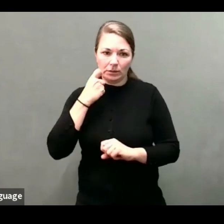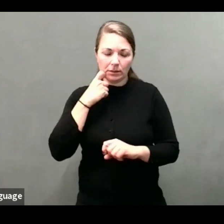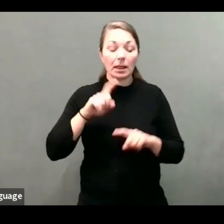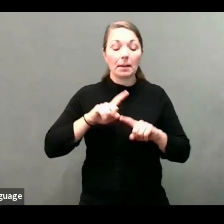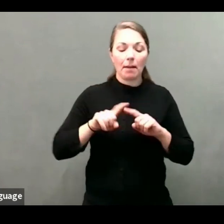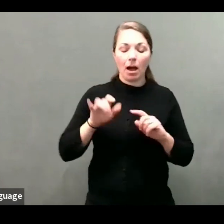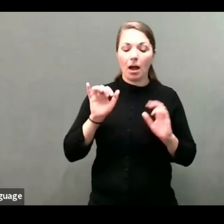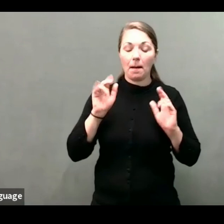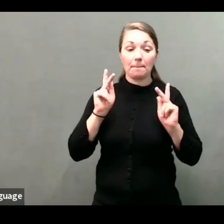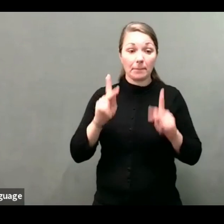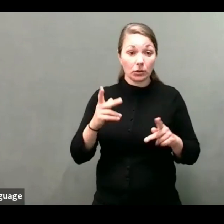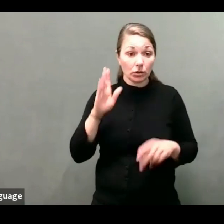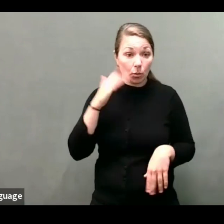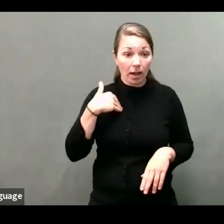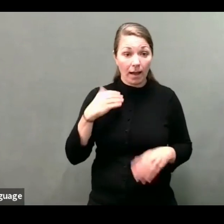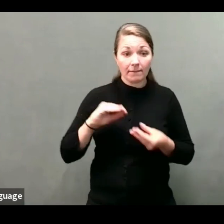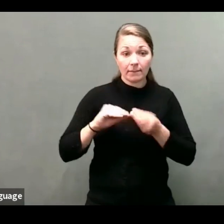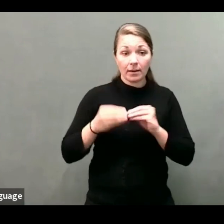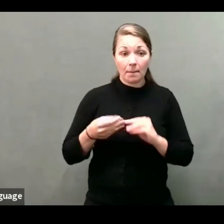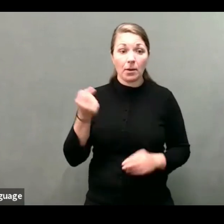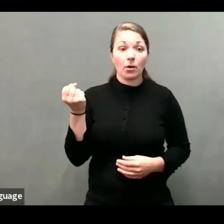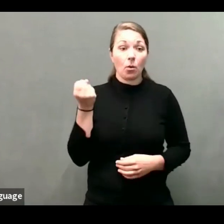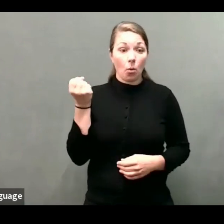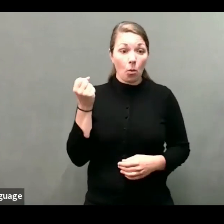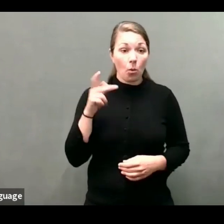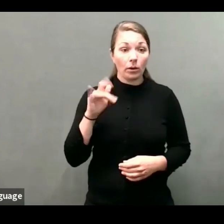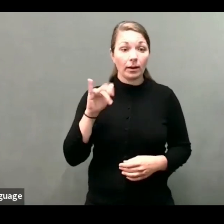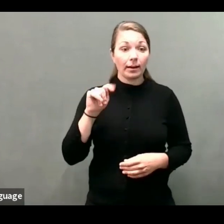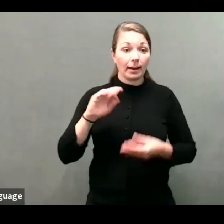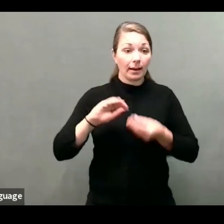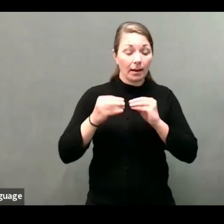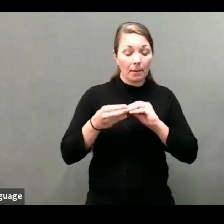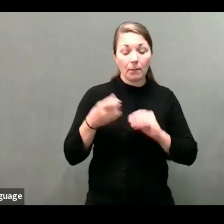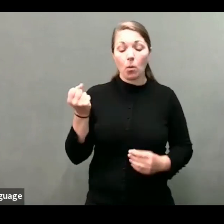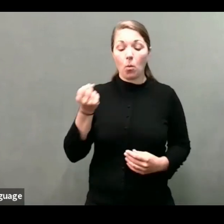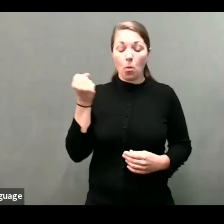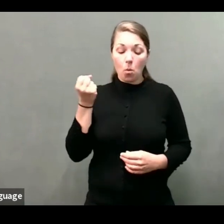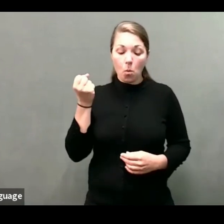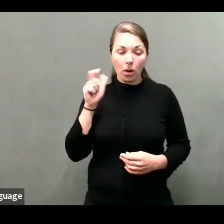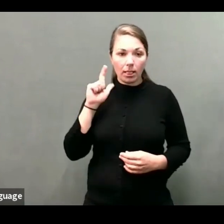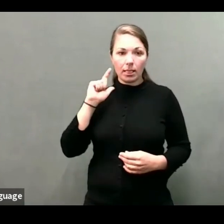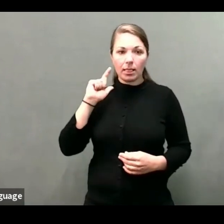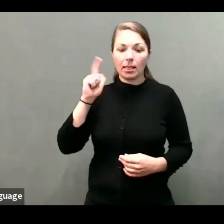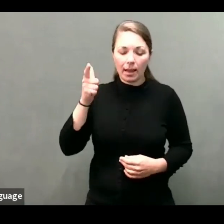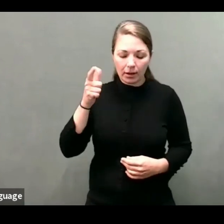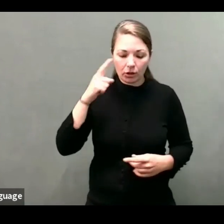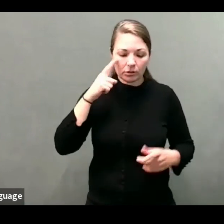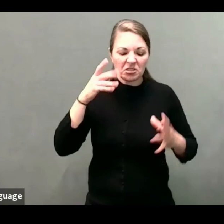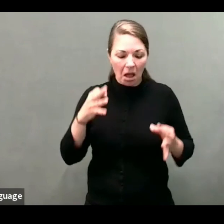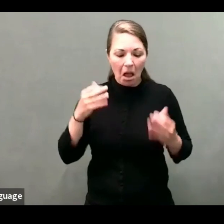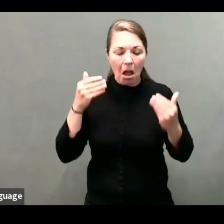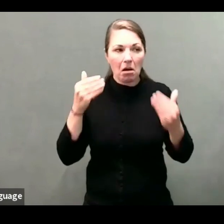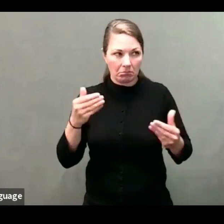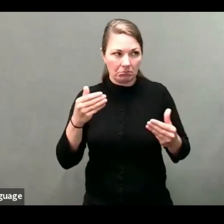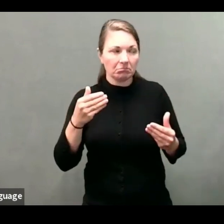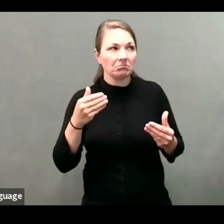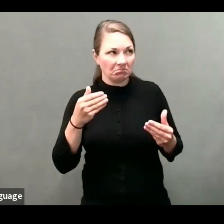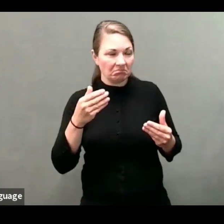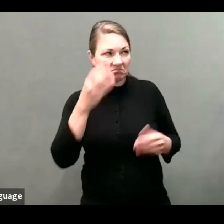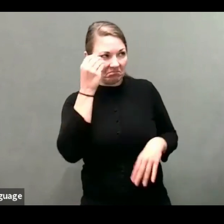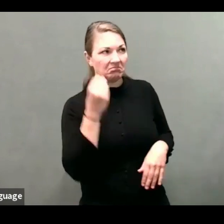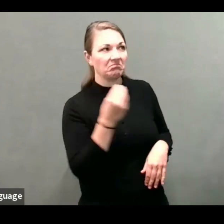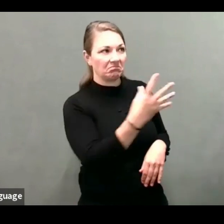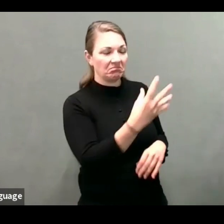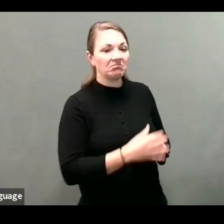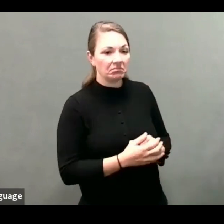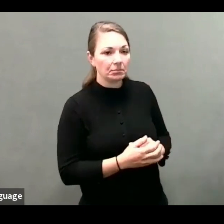collected, I'd like to make a report, and this was the kit number. Now, if they lose that number, they could also request their medical records